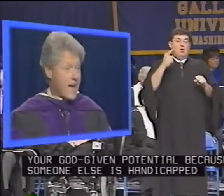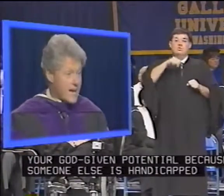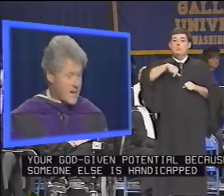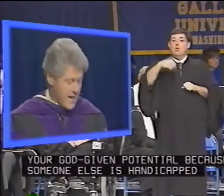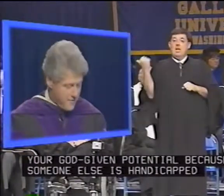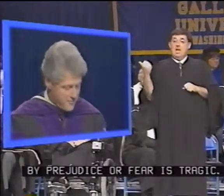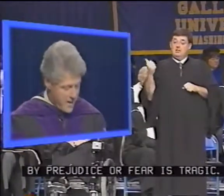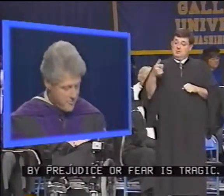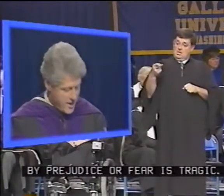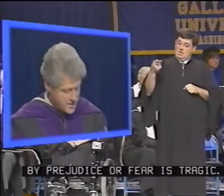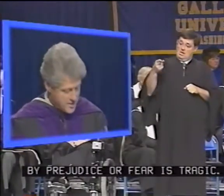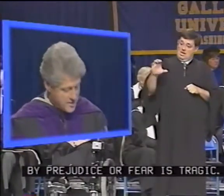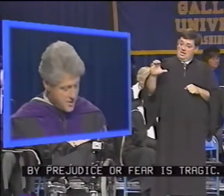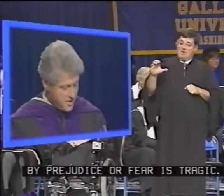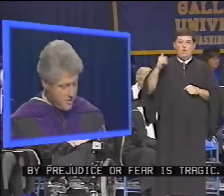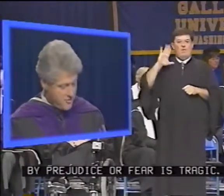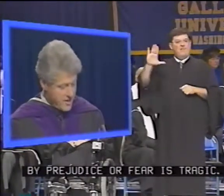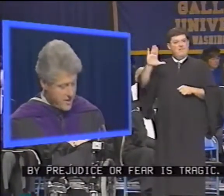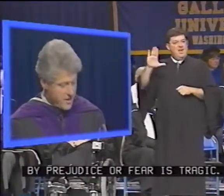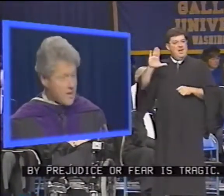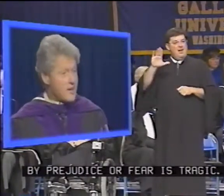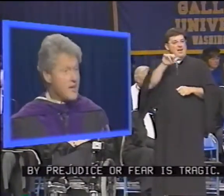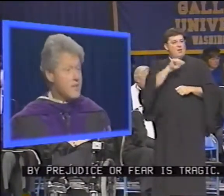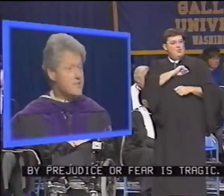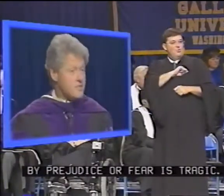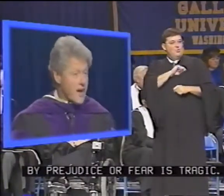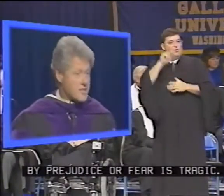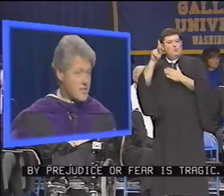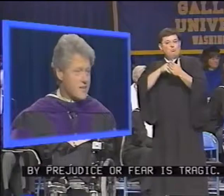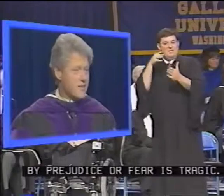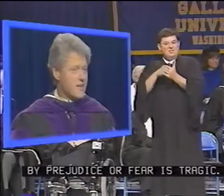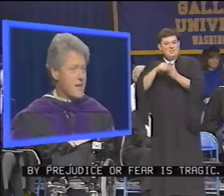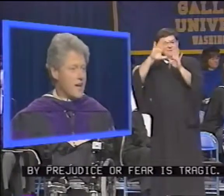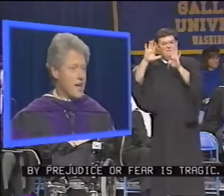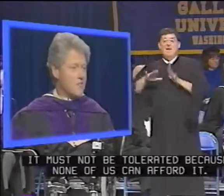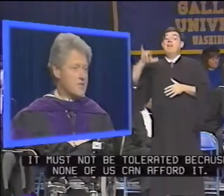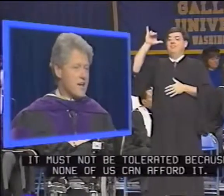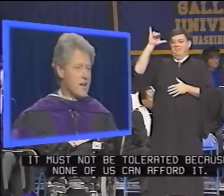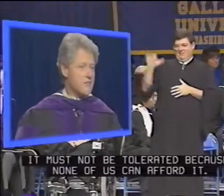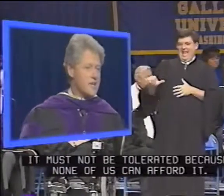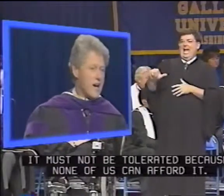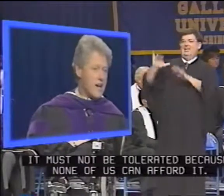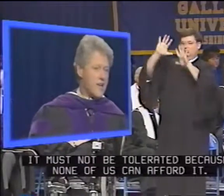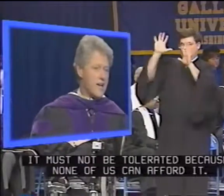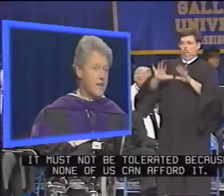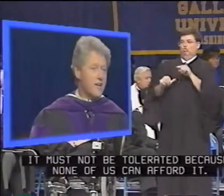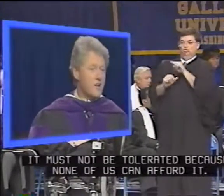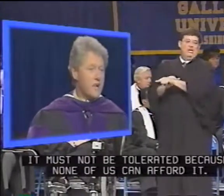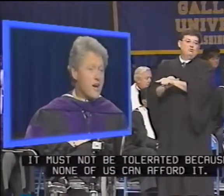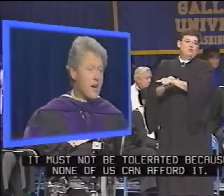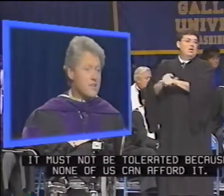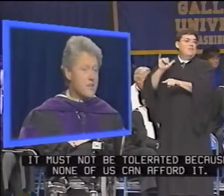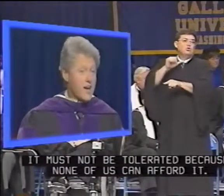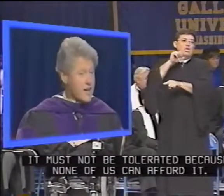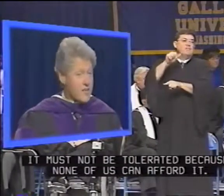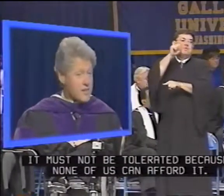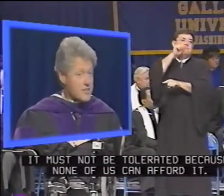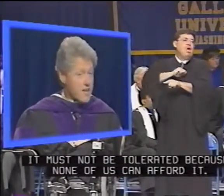handicapped by prejudice or fear is tragic. It must not be tolerated because none of us can